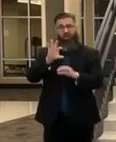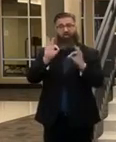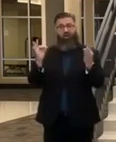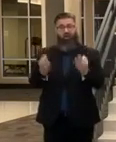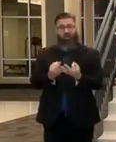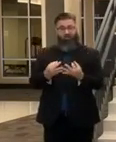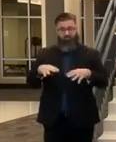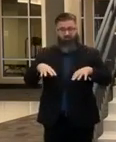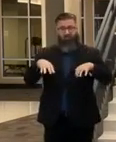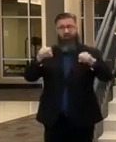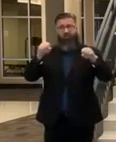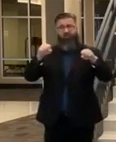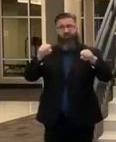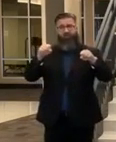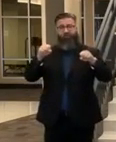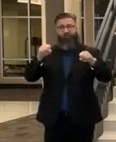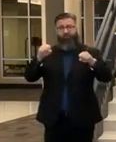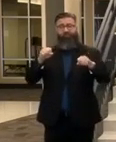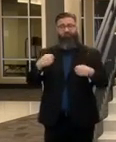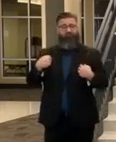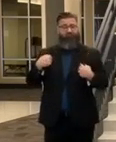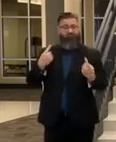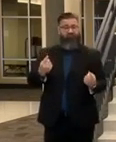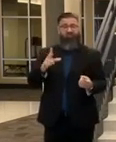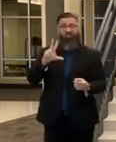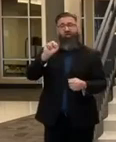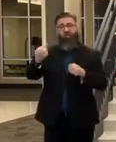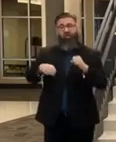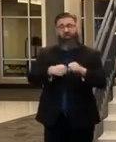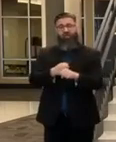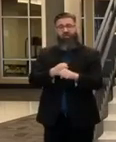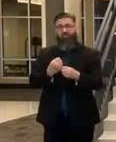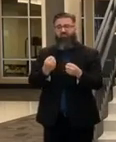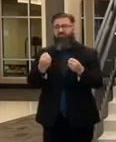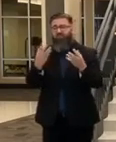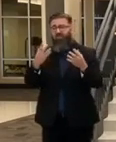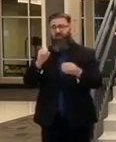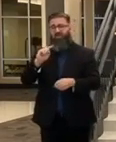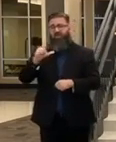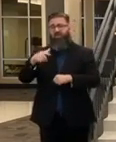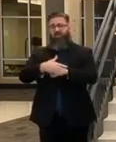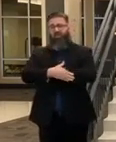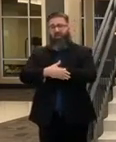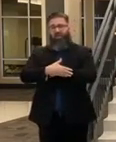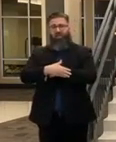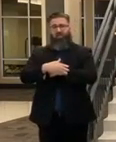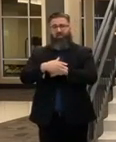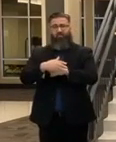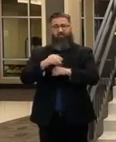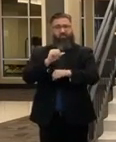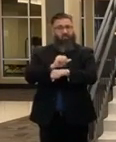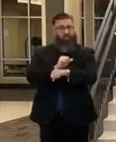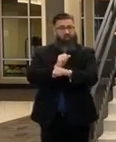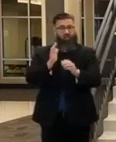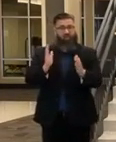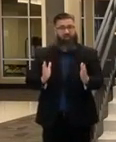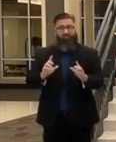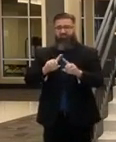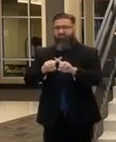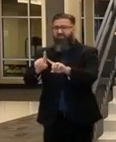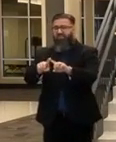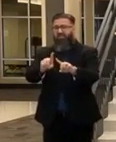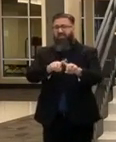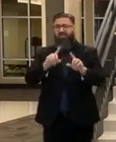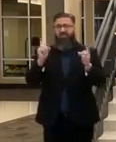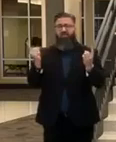three decades, hundreds of St. Louis County government employees in various departments have taken the lead to make the holiday